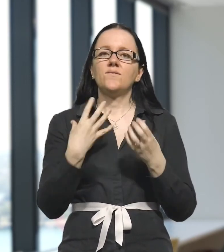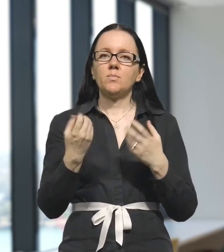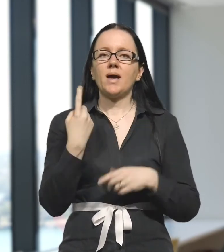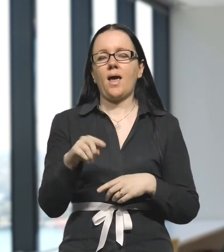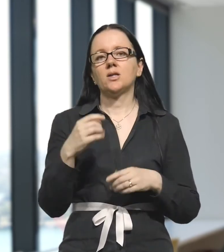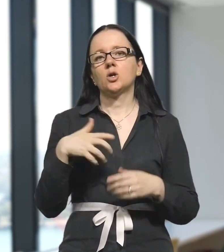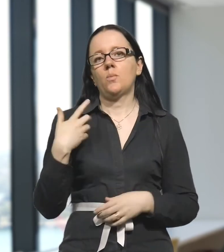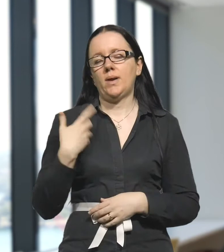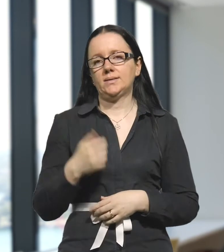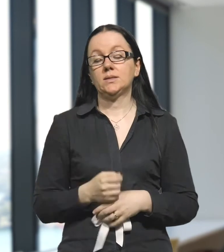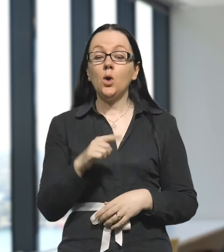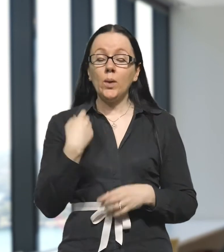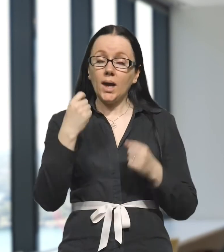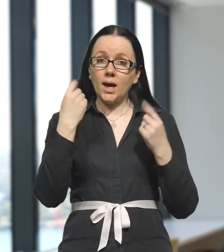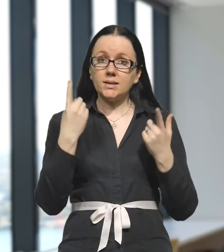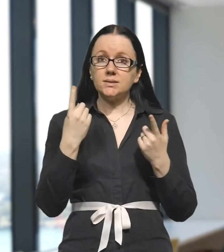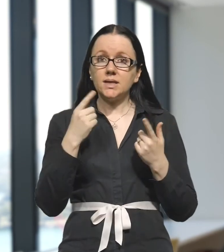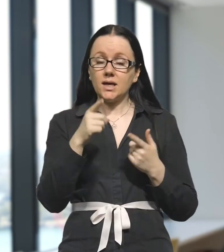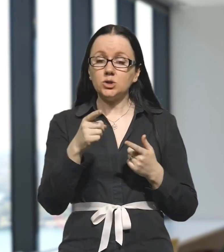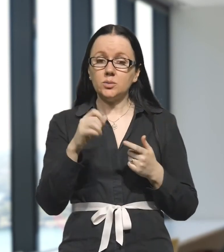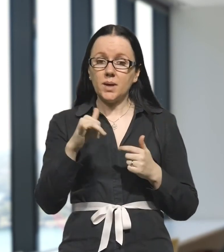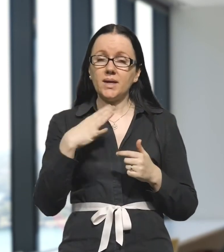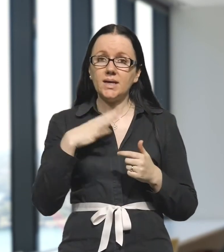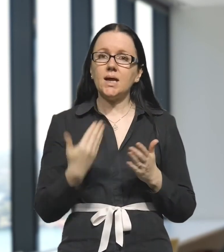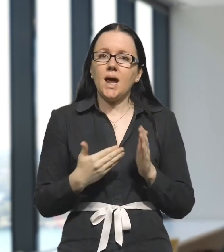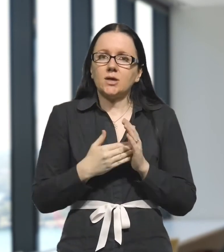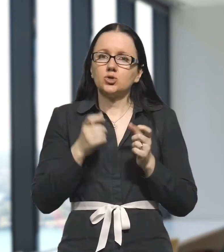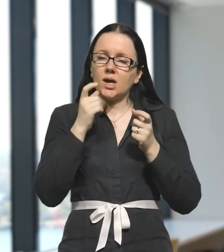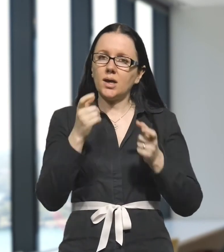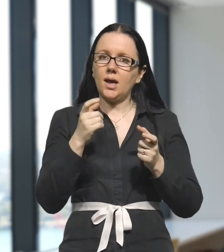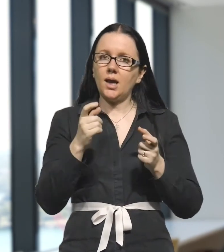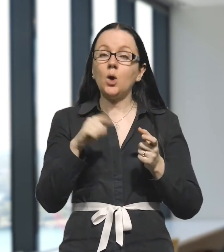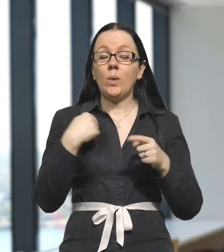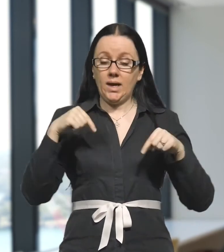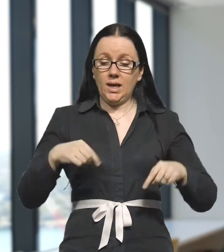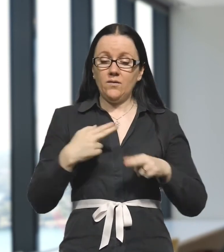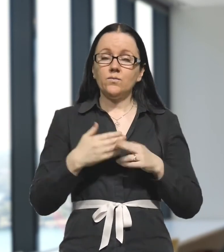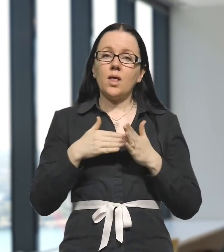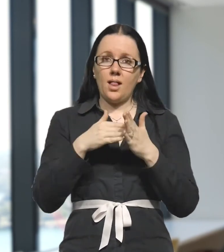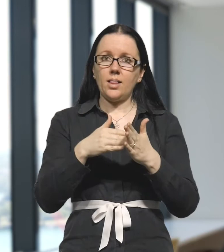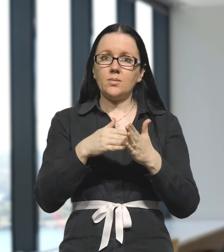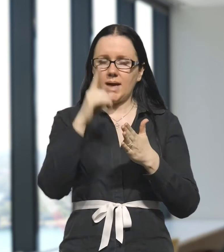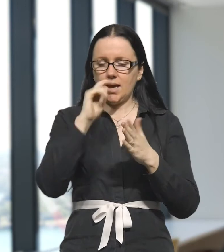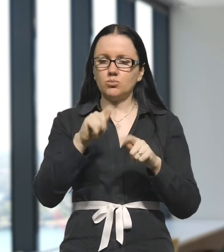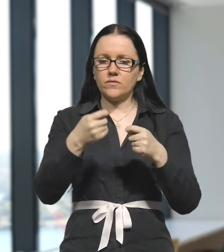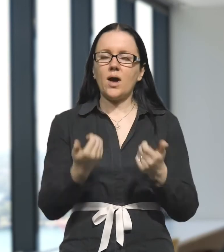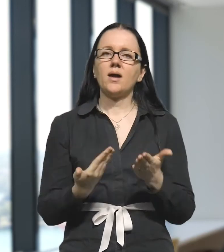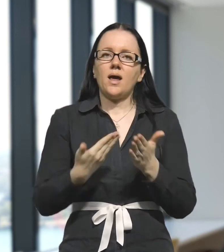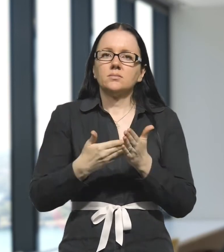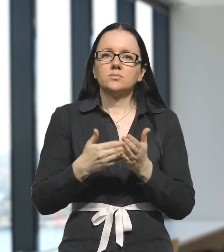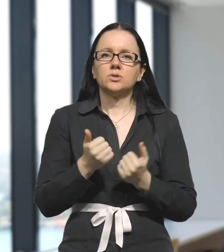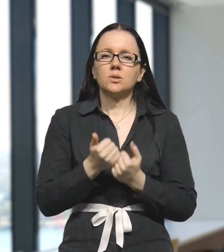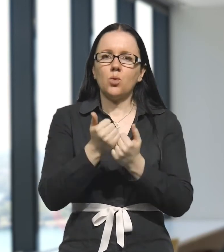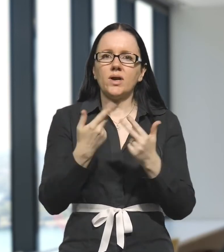We understand that there are times when you may need some extra care. We're here to help and can provide additional support if you're facing a